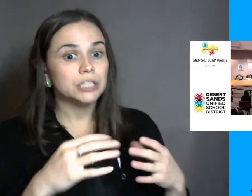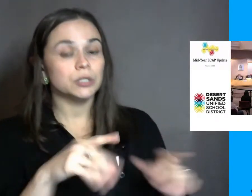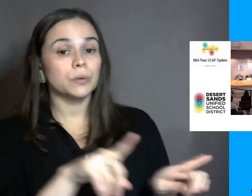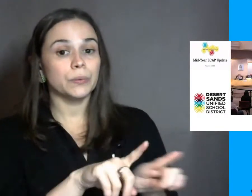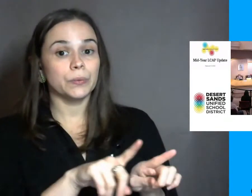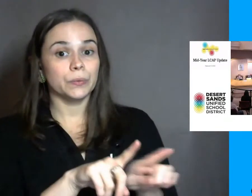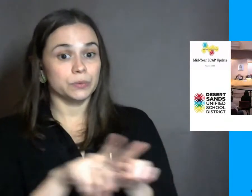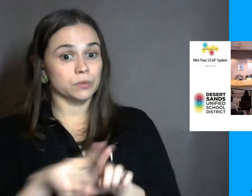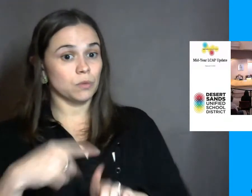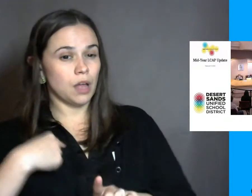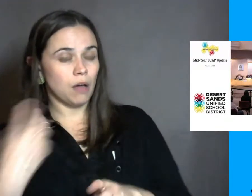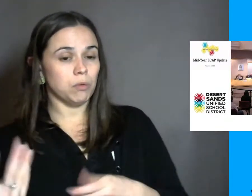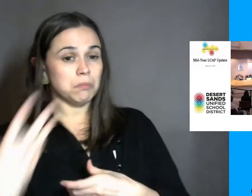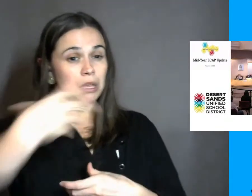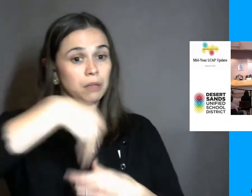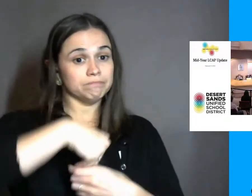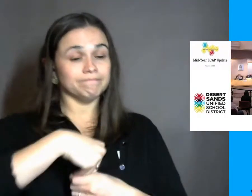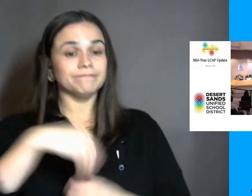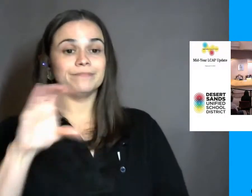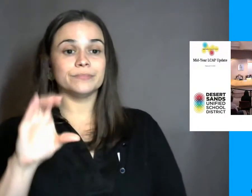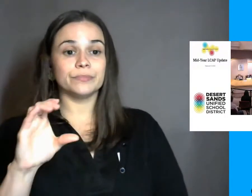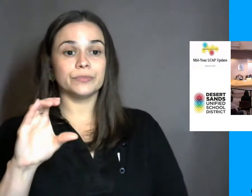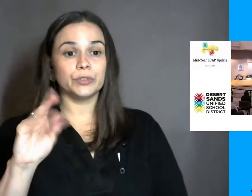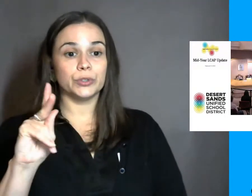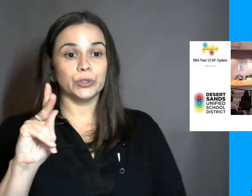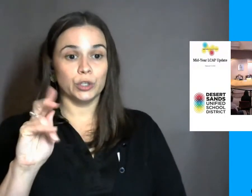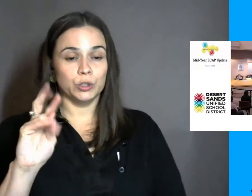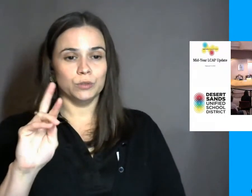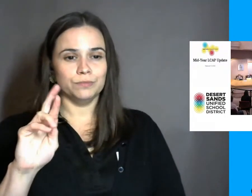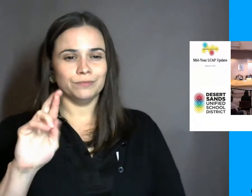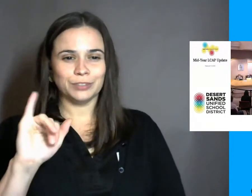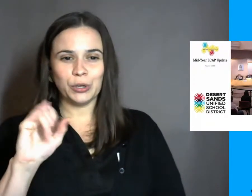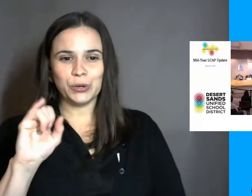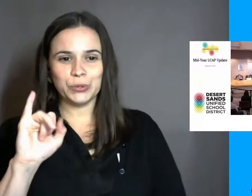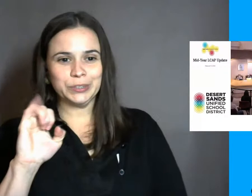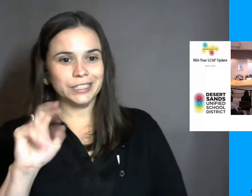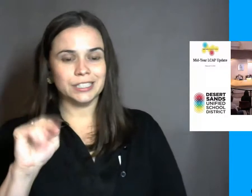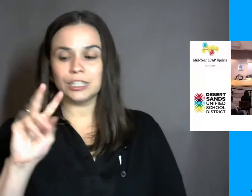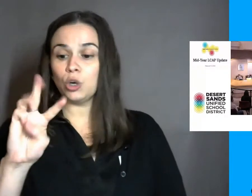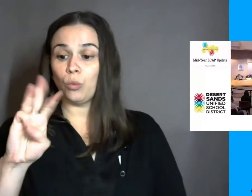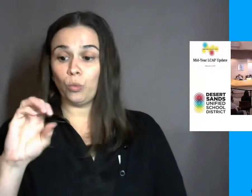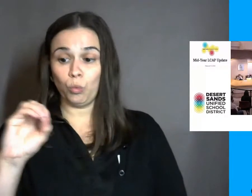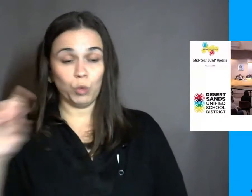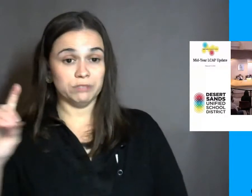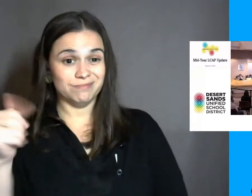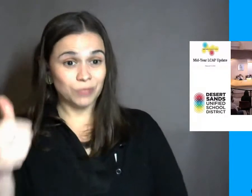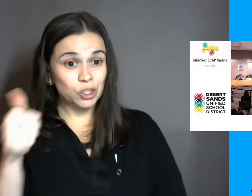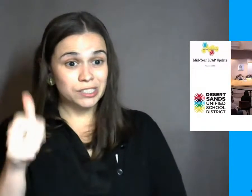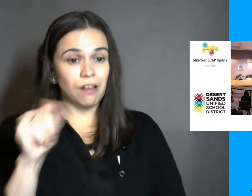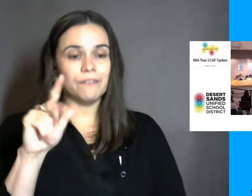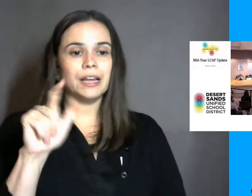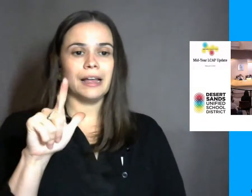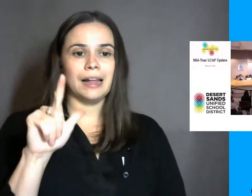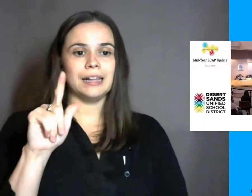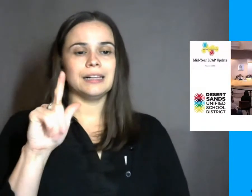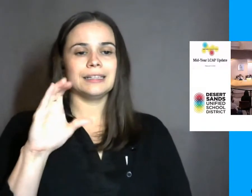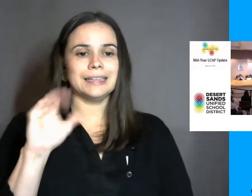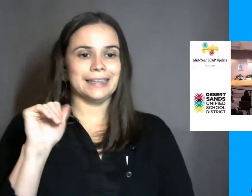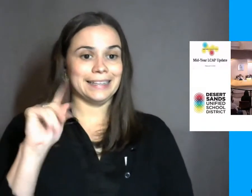have Kristen Wood, our LCAP coordinator, come up and she'll be walking you through this mid-year update.